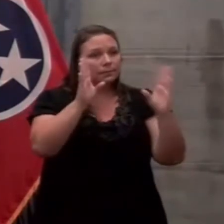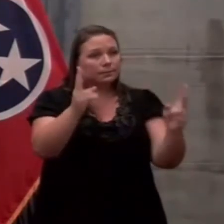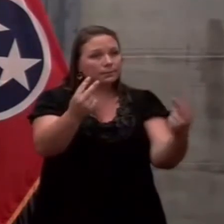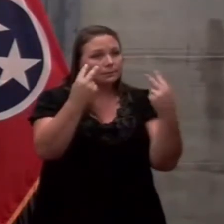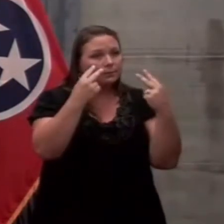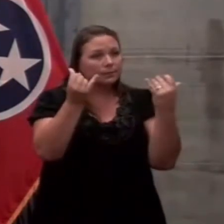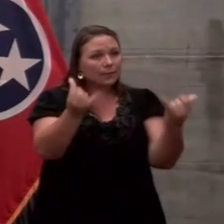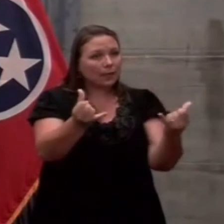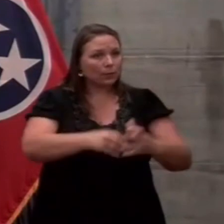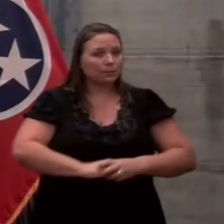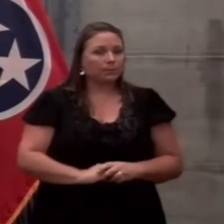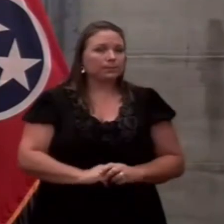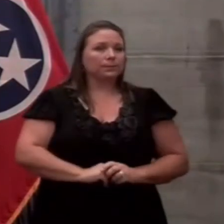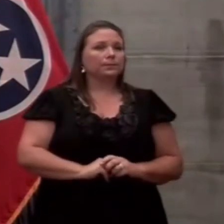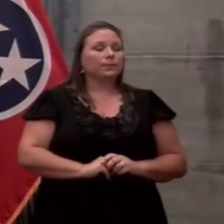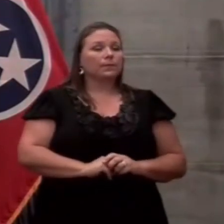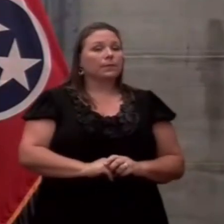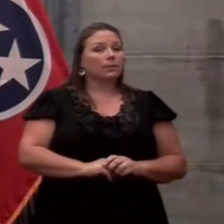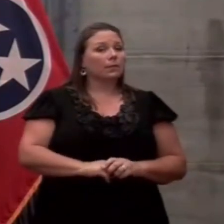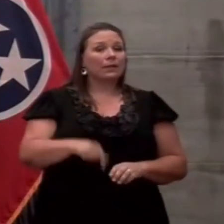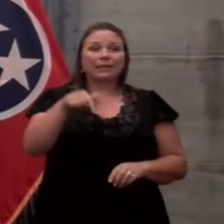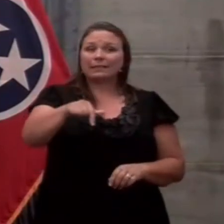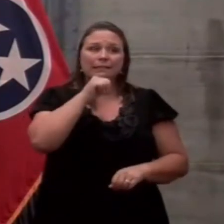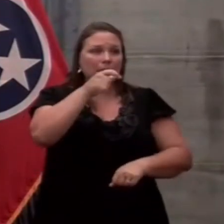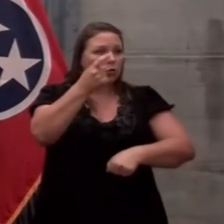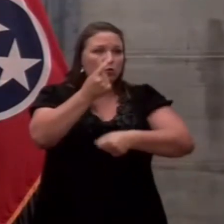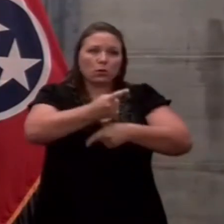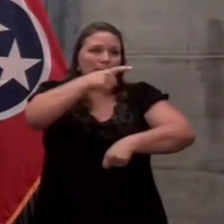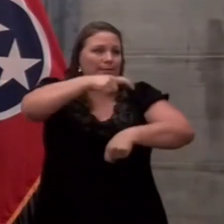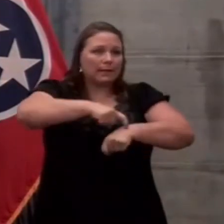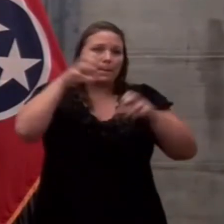carefully. This is not the time to get back to normal.